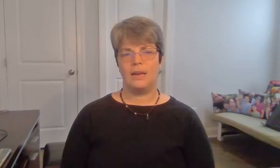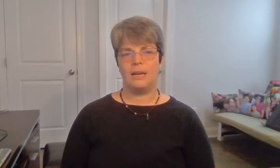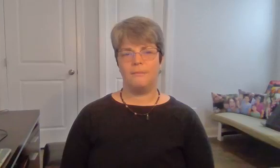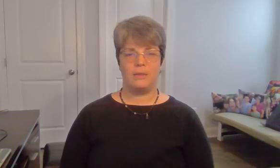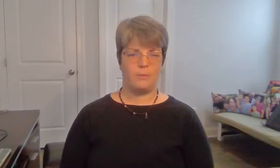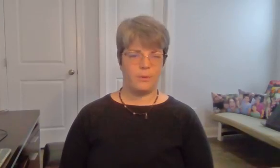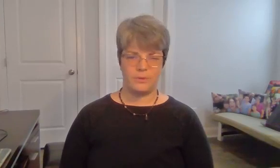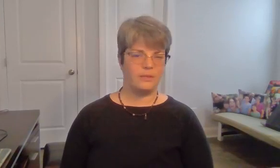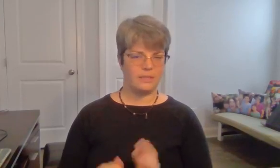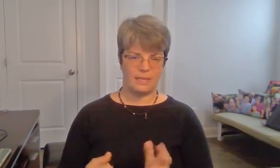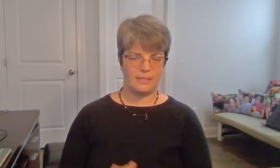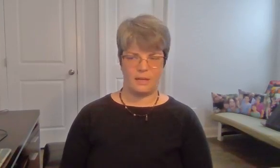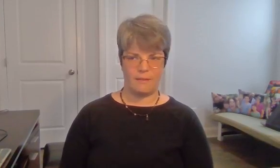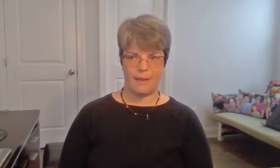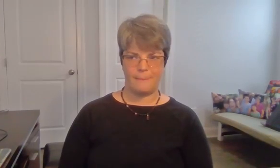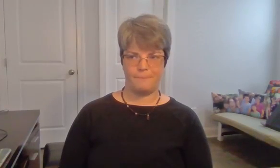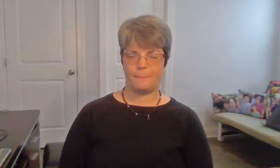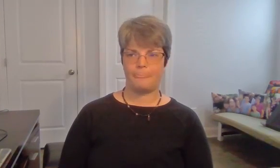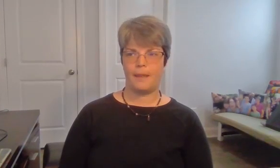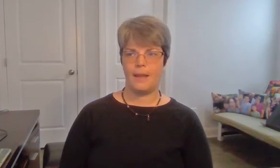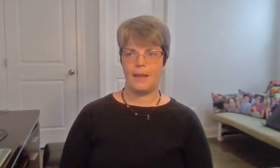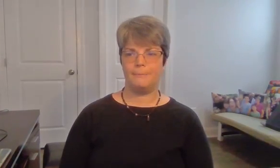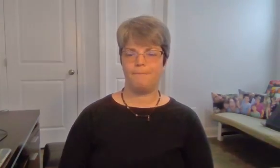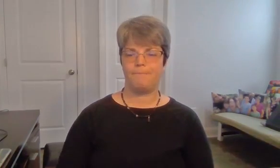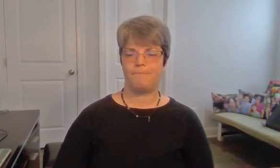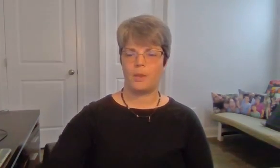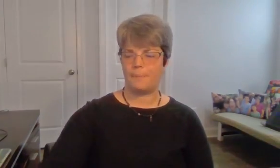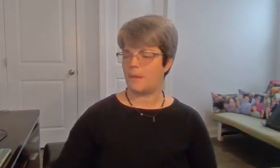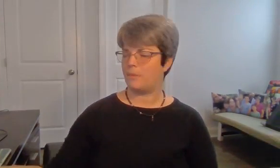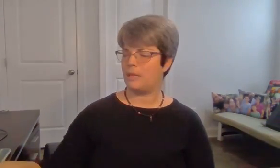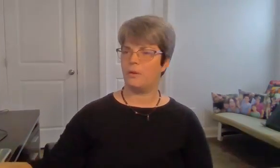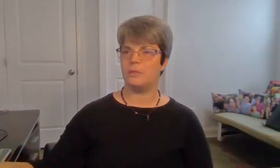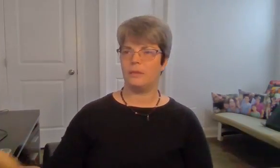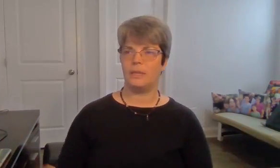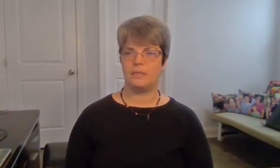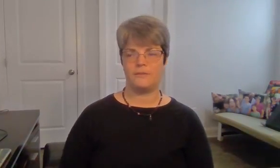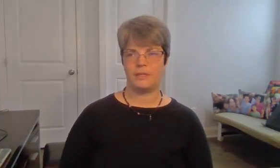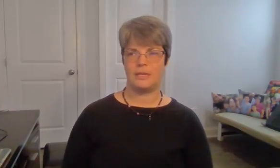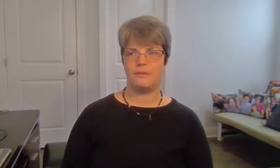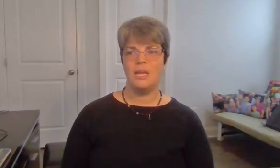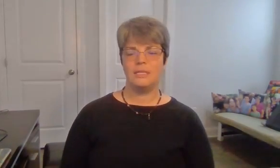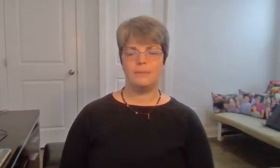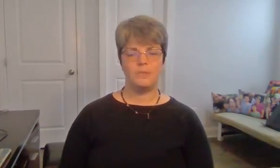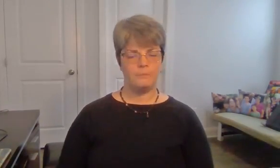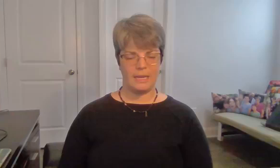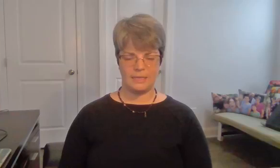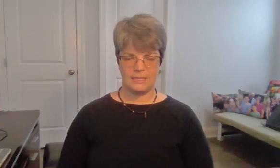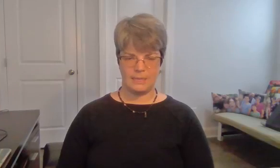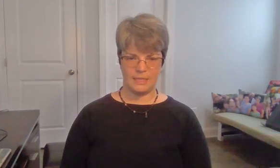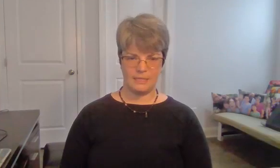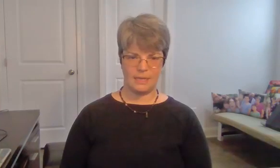and their motor skills. Like I said, all of that. Okay, I'm gonna keep going so we can get to the fun stuff. Some just basic tips and